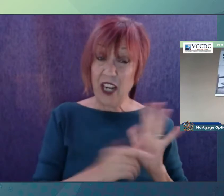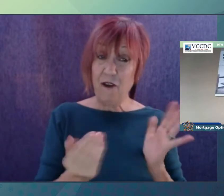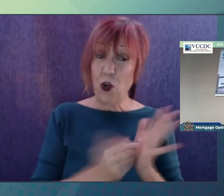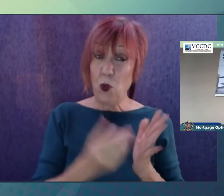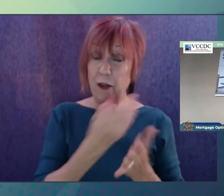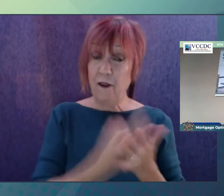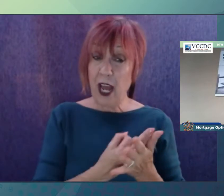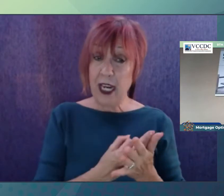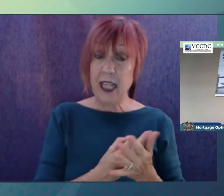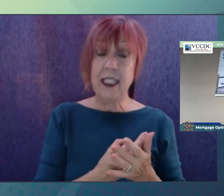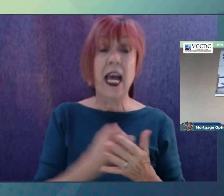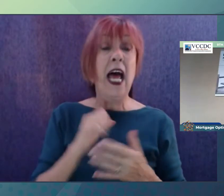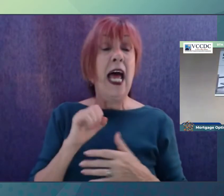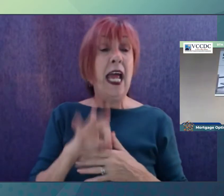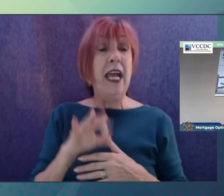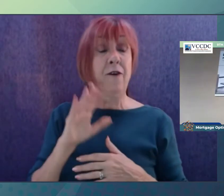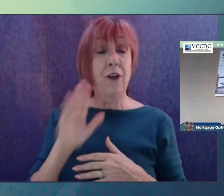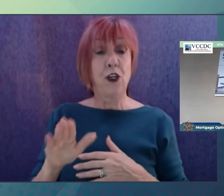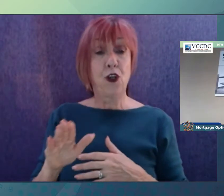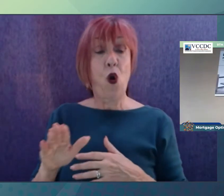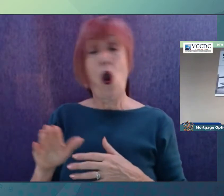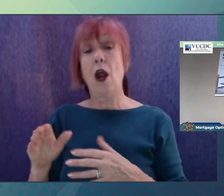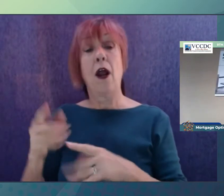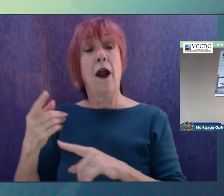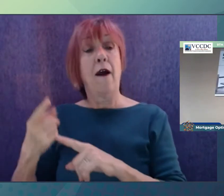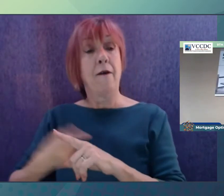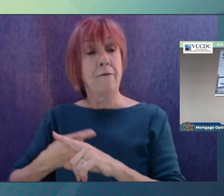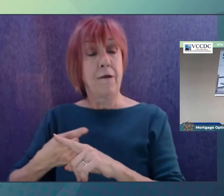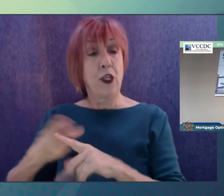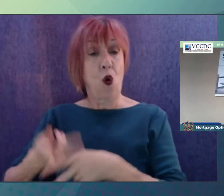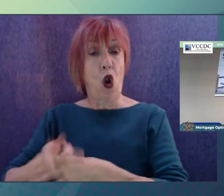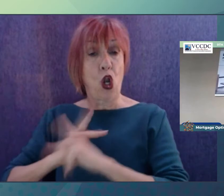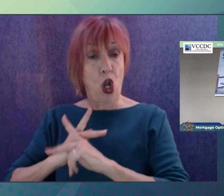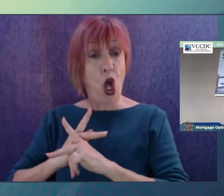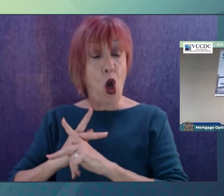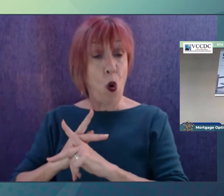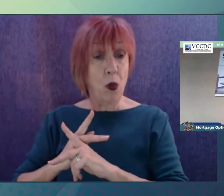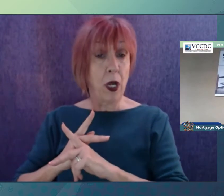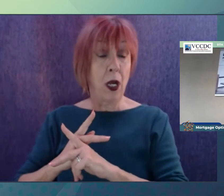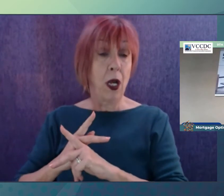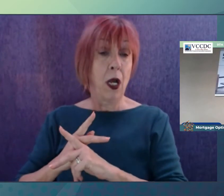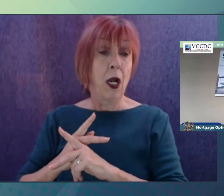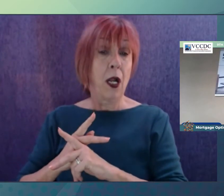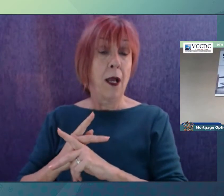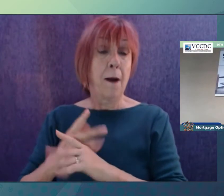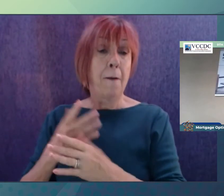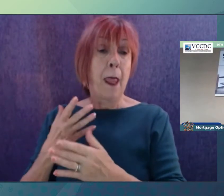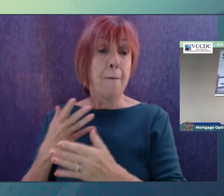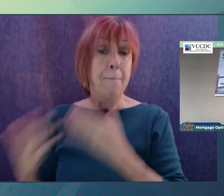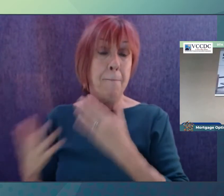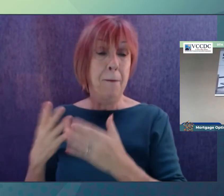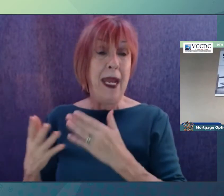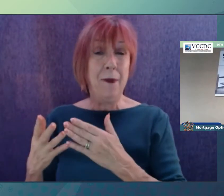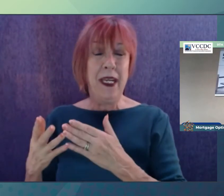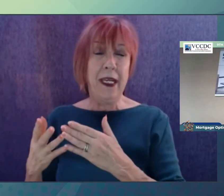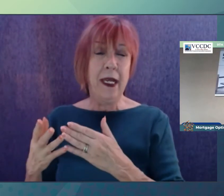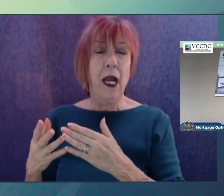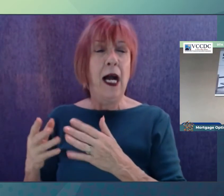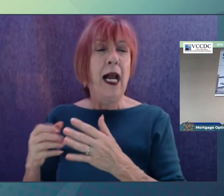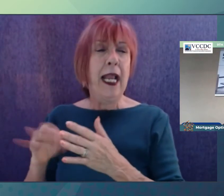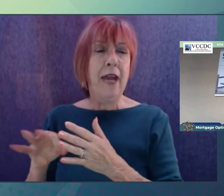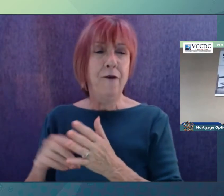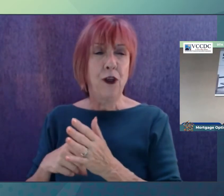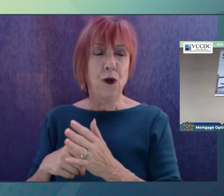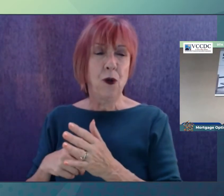is reset to its original length, your total interest payments over the life of the loan may outweigh what you save at the lower